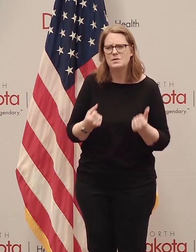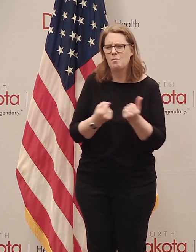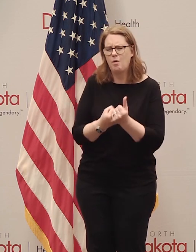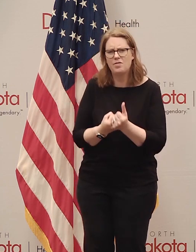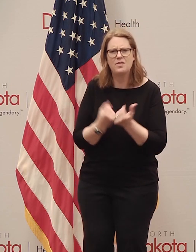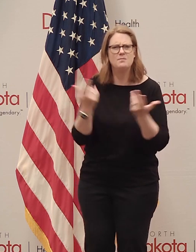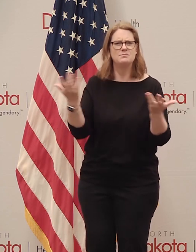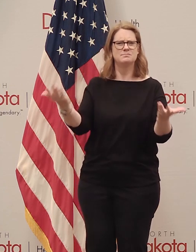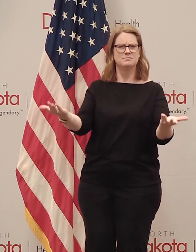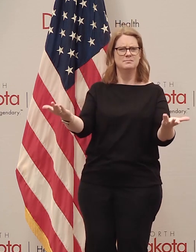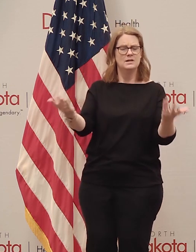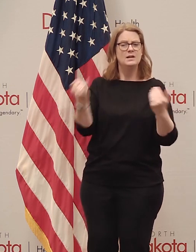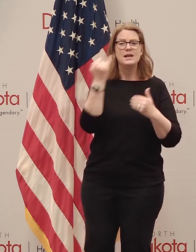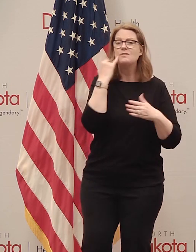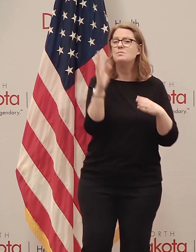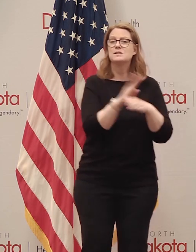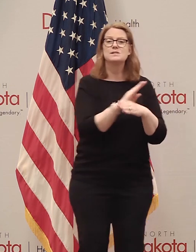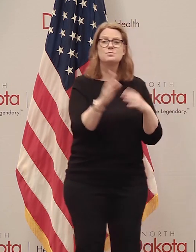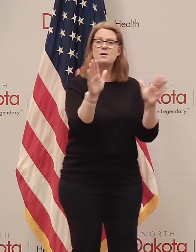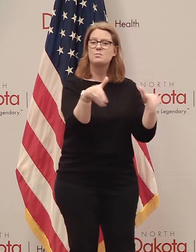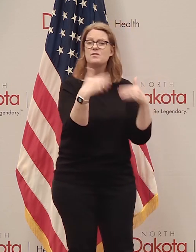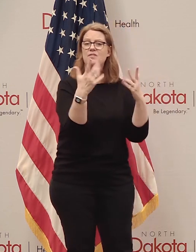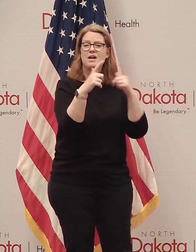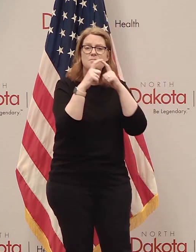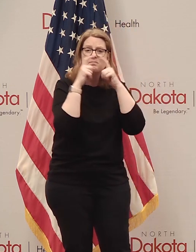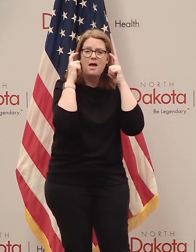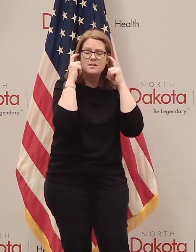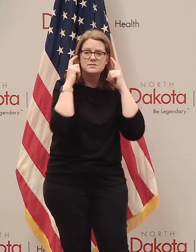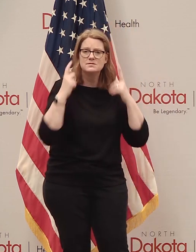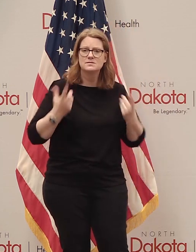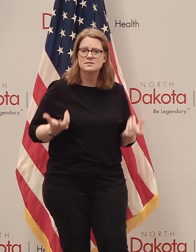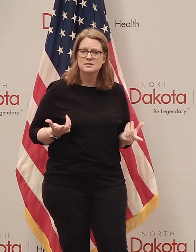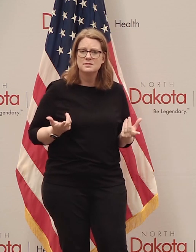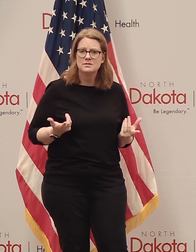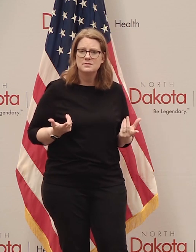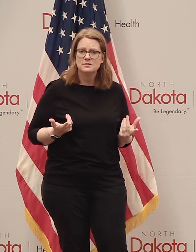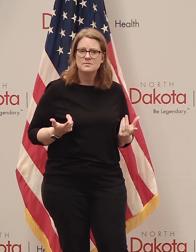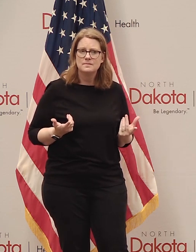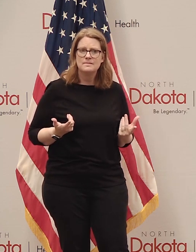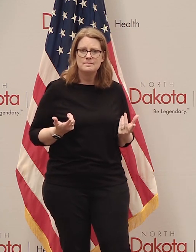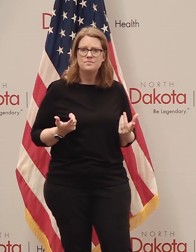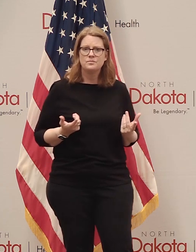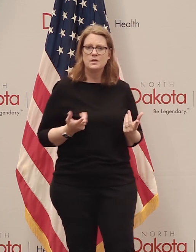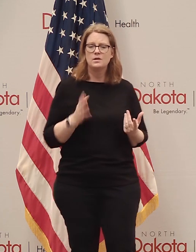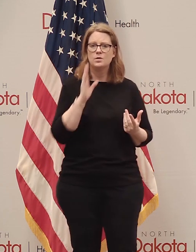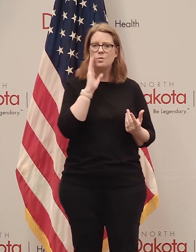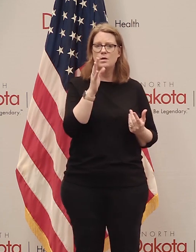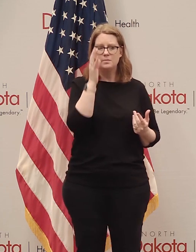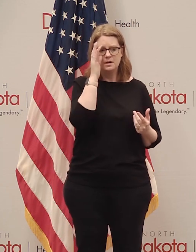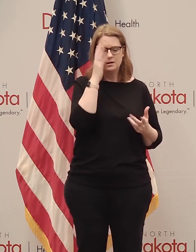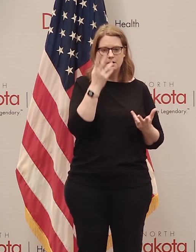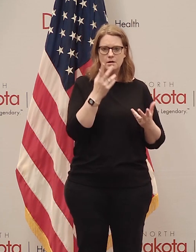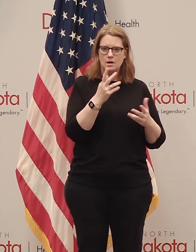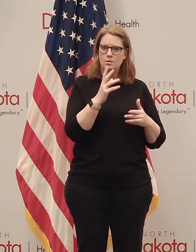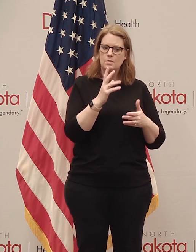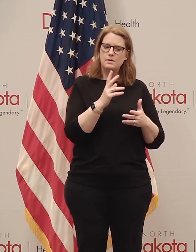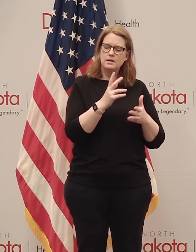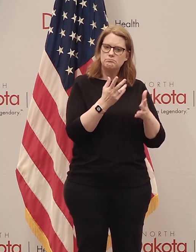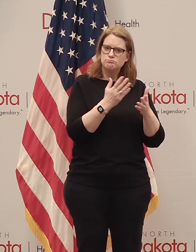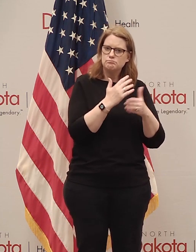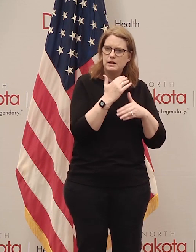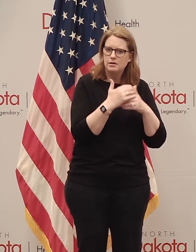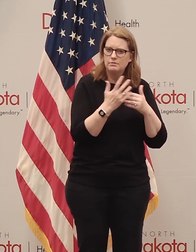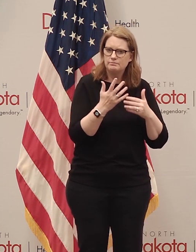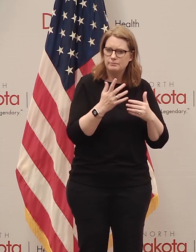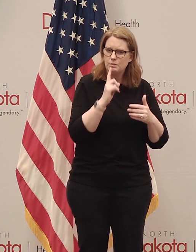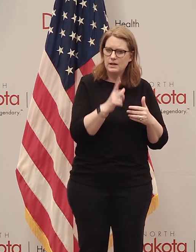And in businesses that want to provide masks for their customers, again, you'll be reaching a segment of the population that may feel comfortable going there.